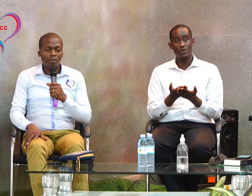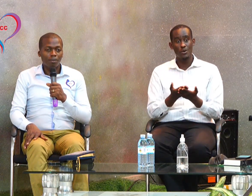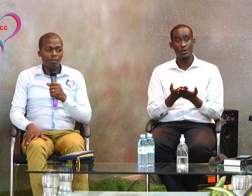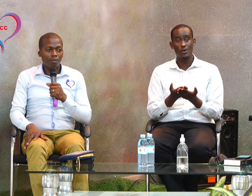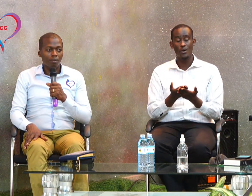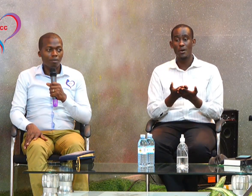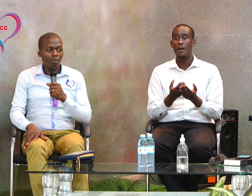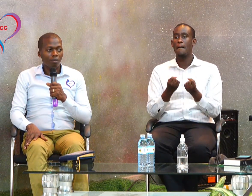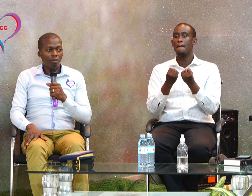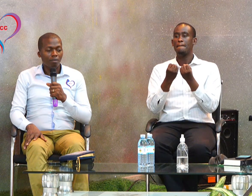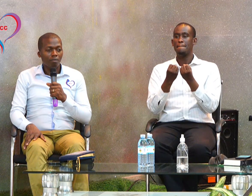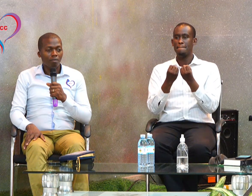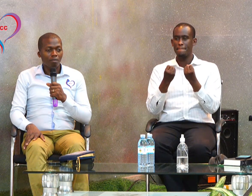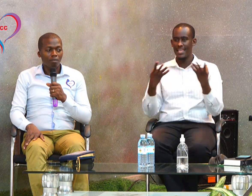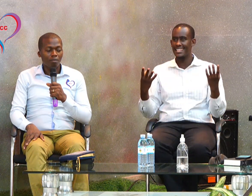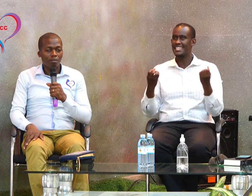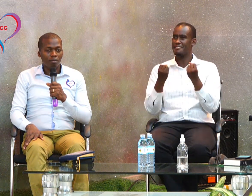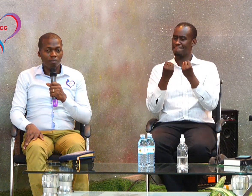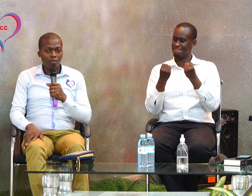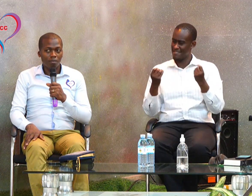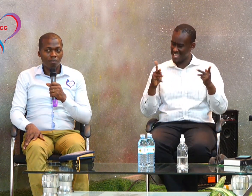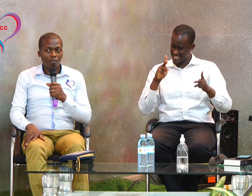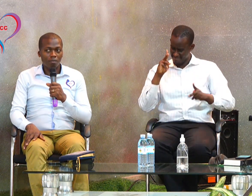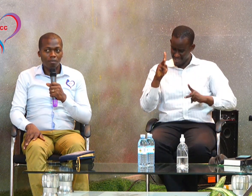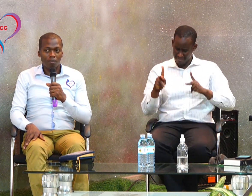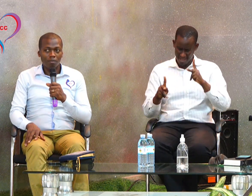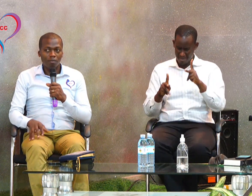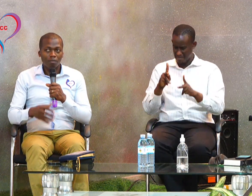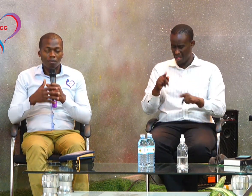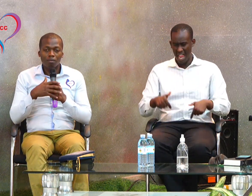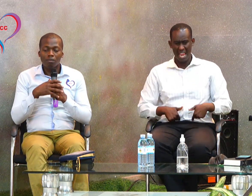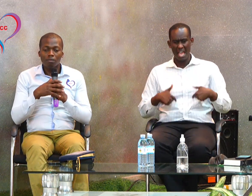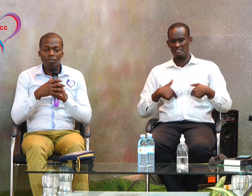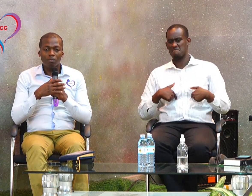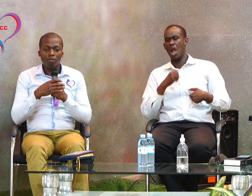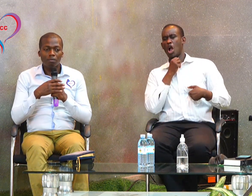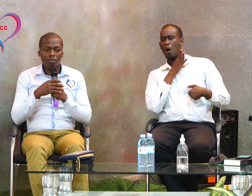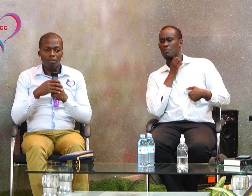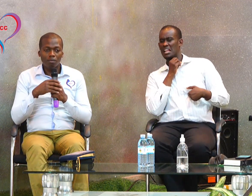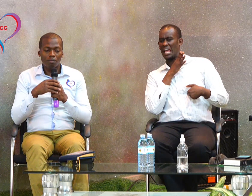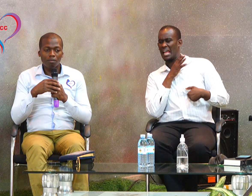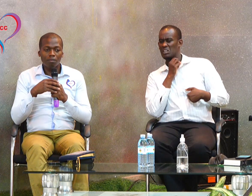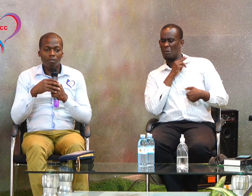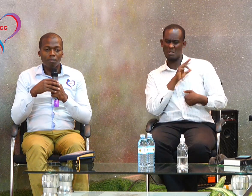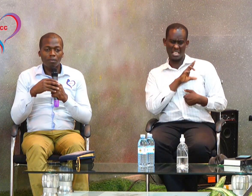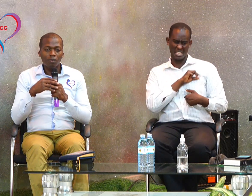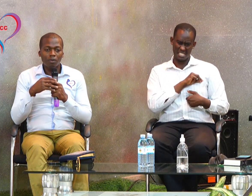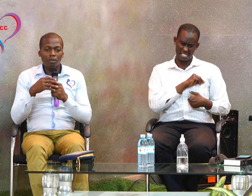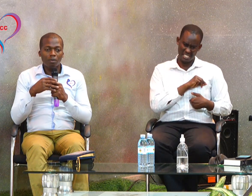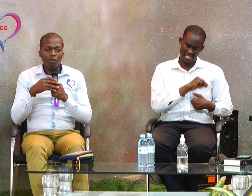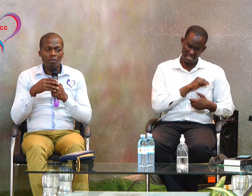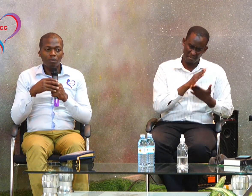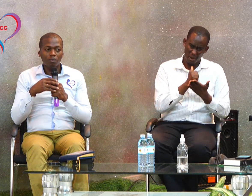nti bantu bangi bali mu bulamu bwe bali mu kuvuma, bwe bali mu kwonoona kubanga tebategeera bulamu